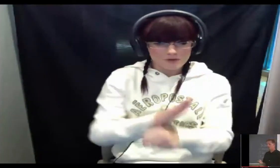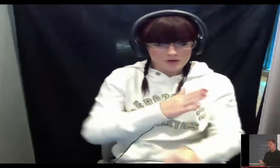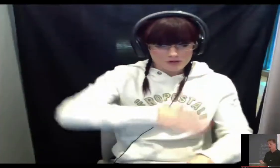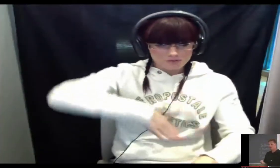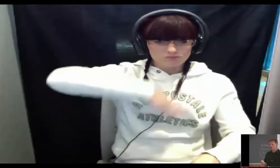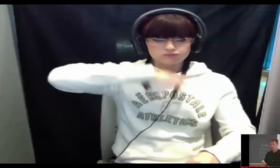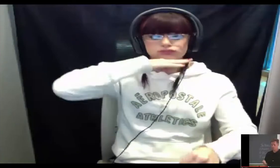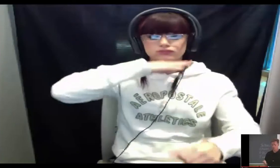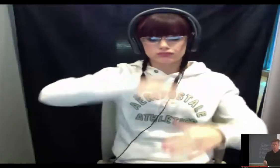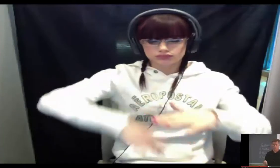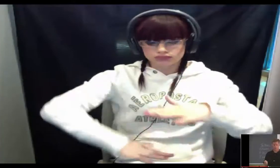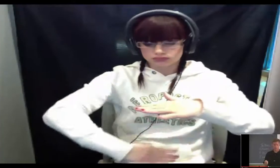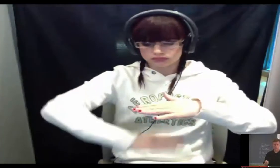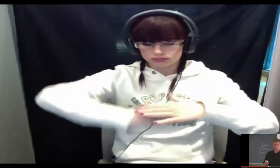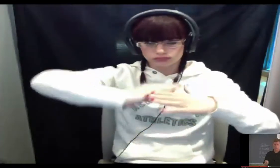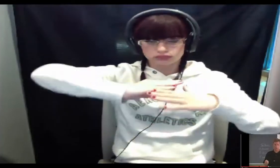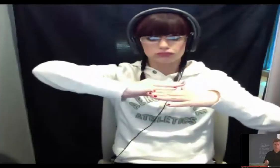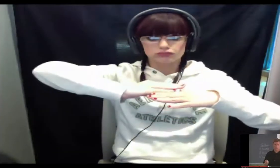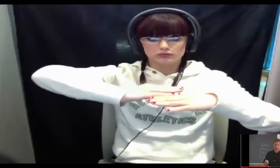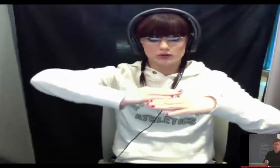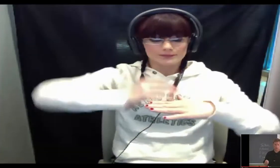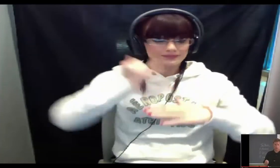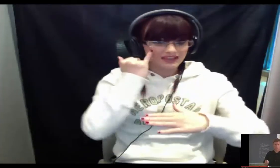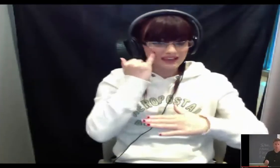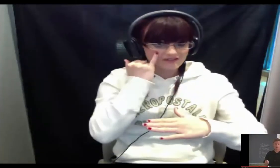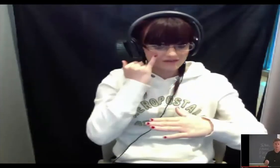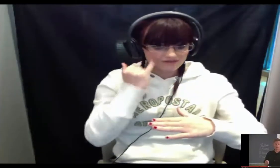what usually happens?